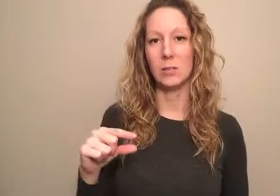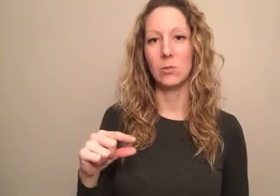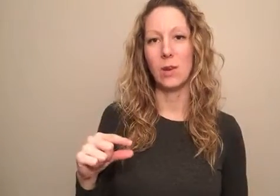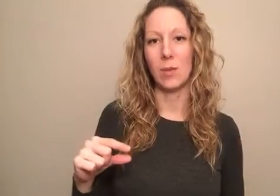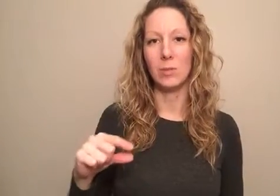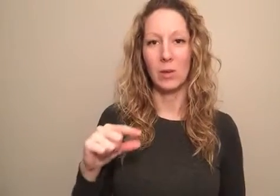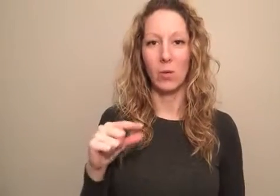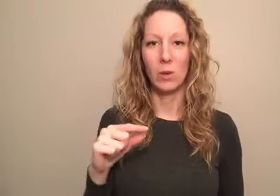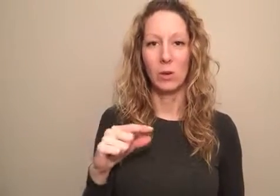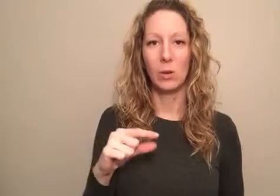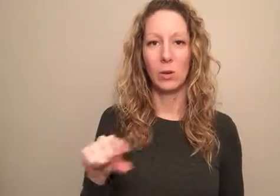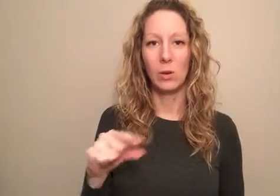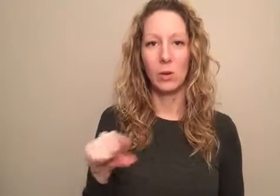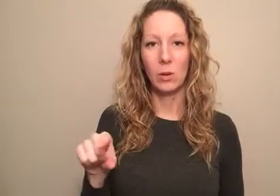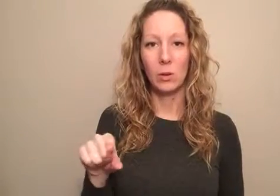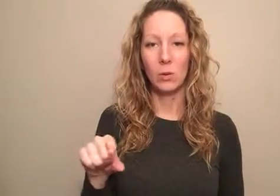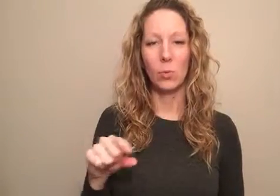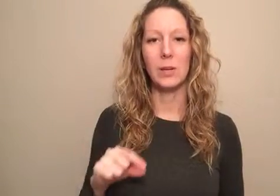2 times. So green,